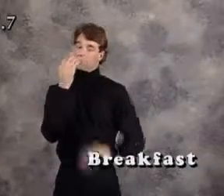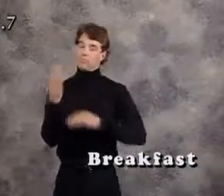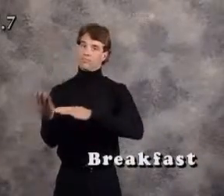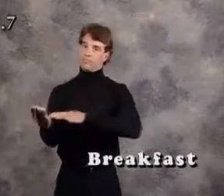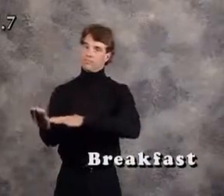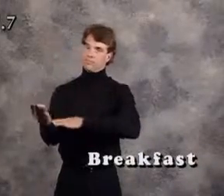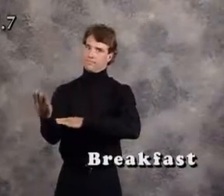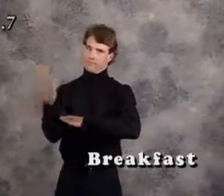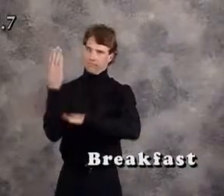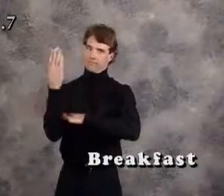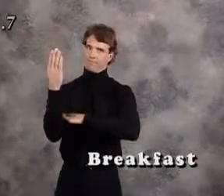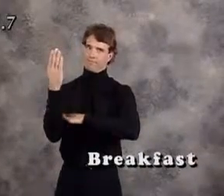Breakfast.